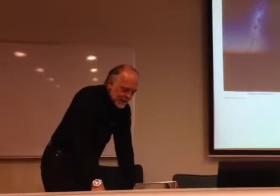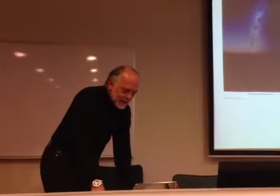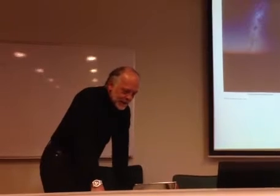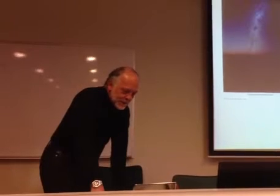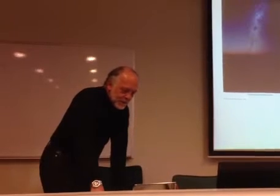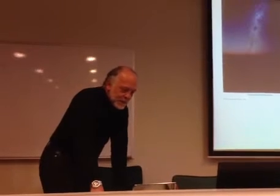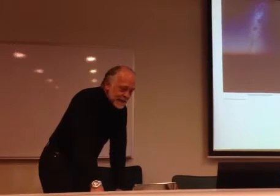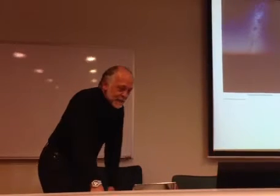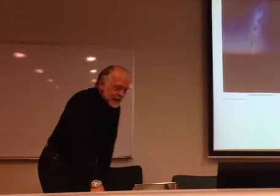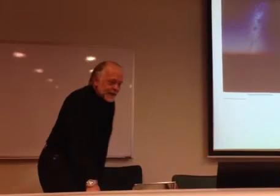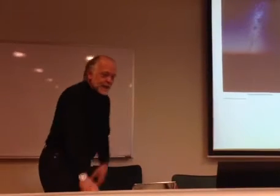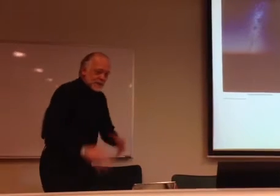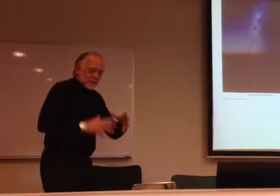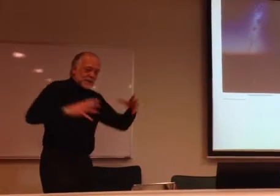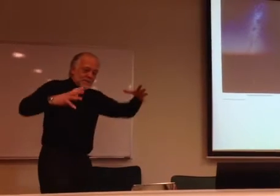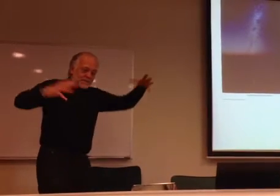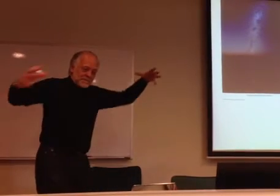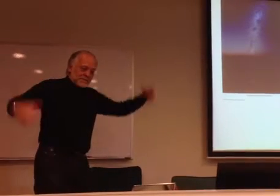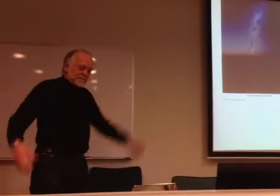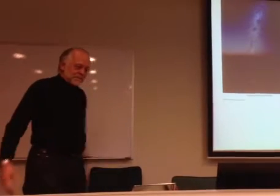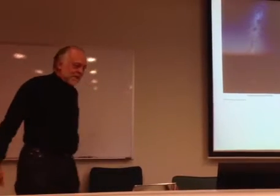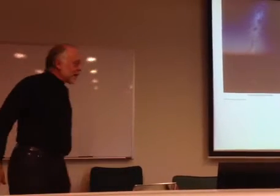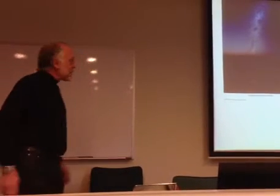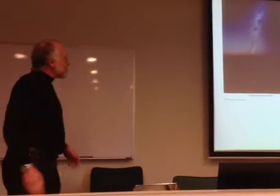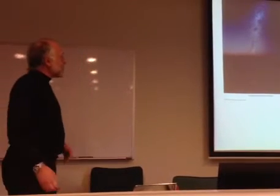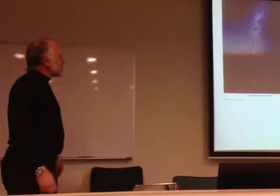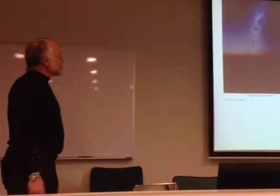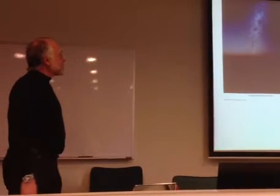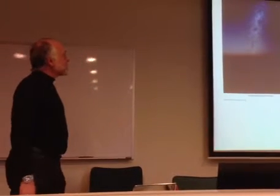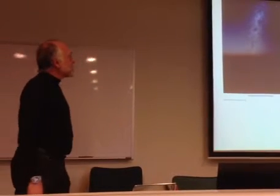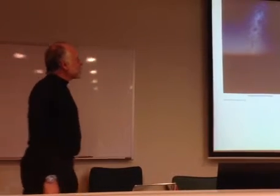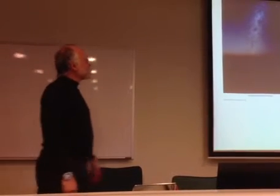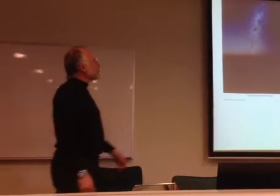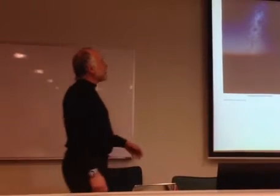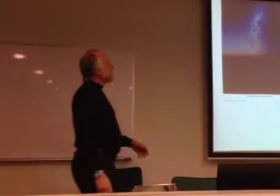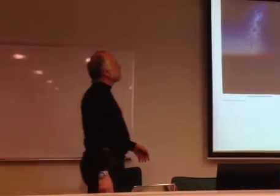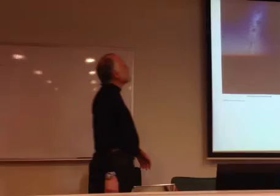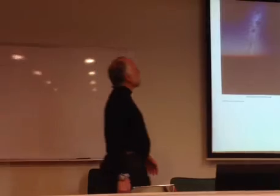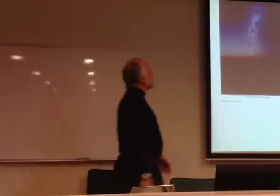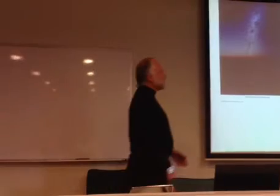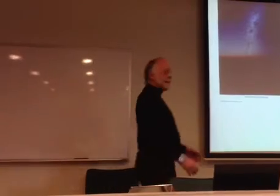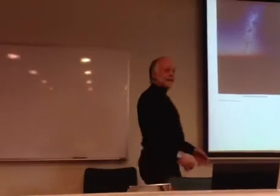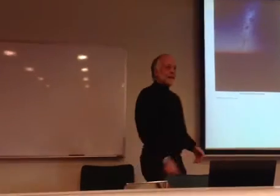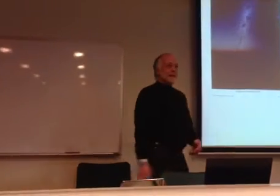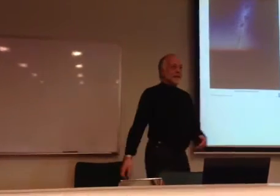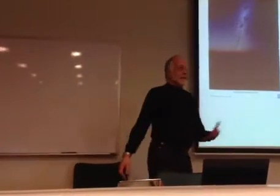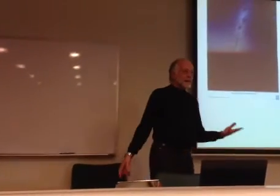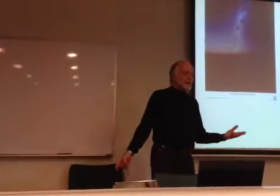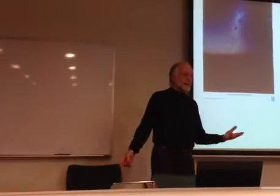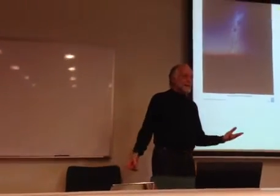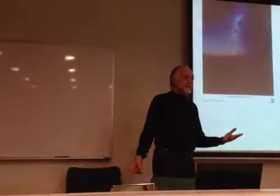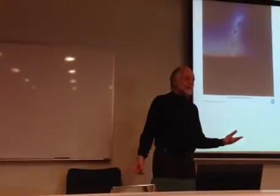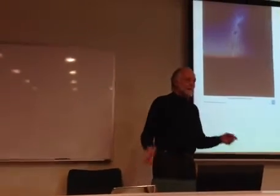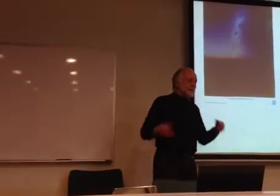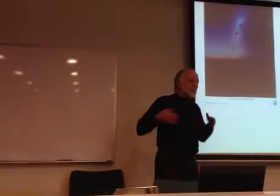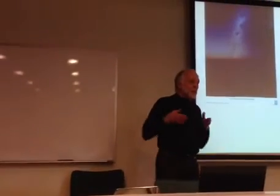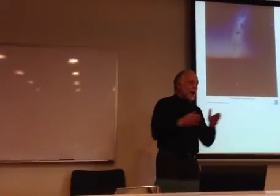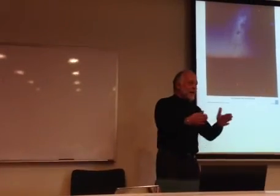The Milky Way, I go further. So Milky Way, Milky, it's easy. This is the way